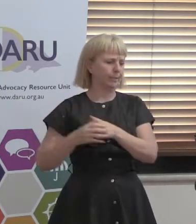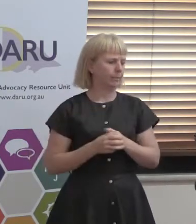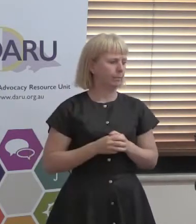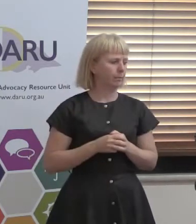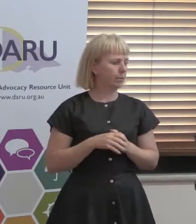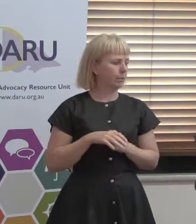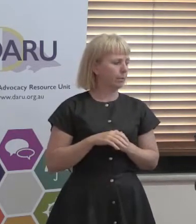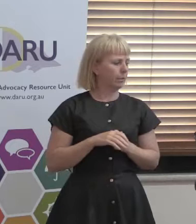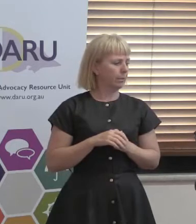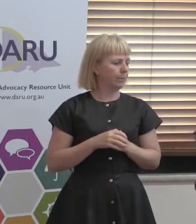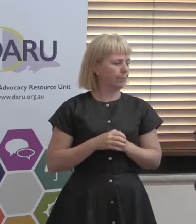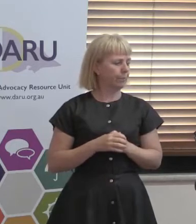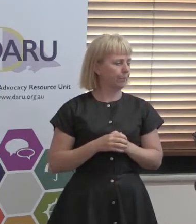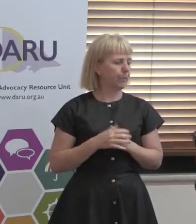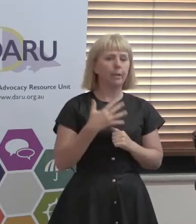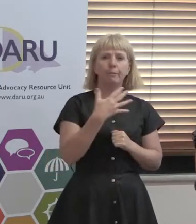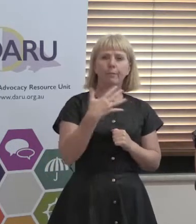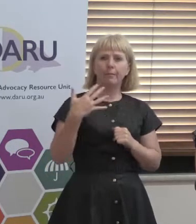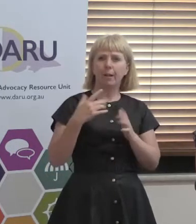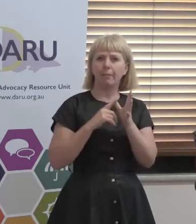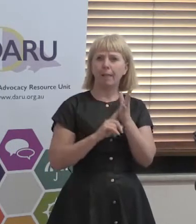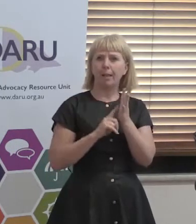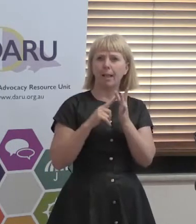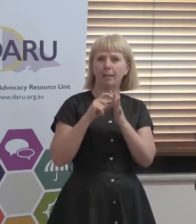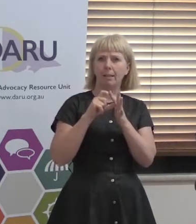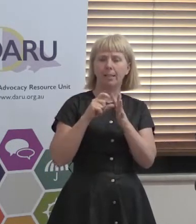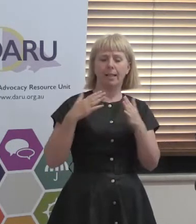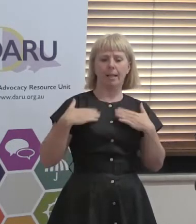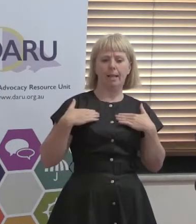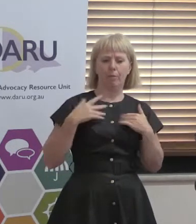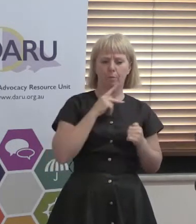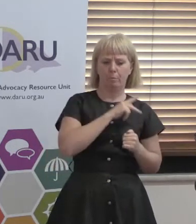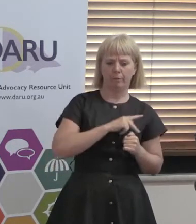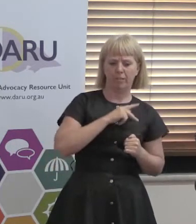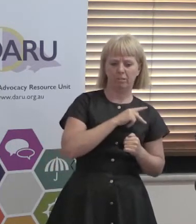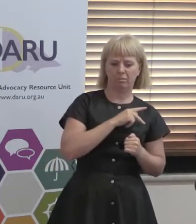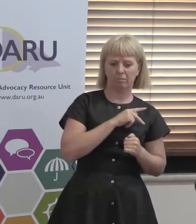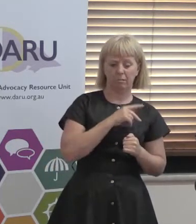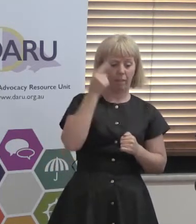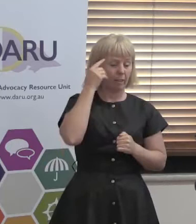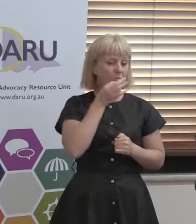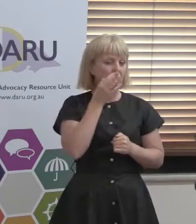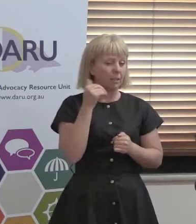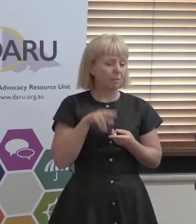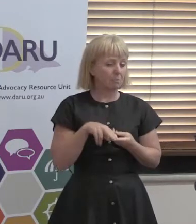55 allied health professionals, and I know there've been 5 to 10 more